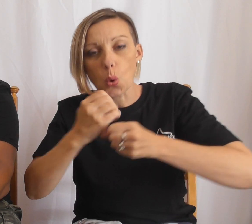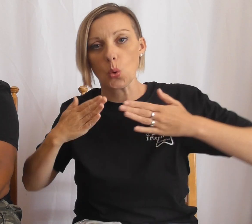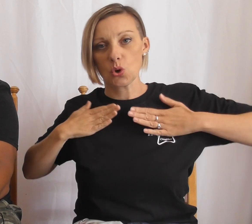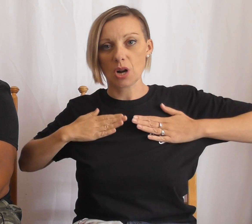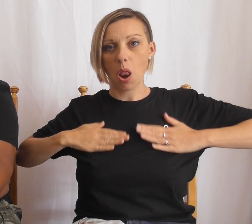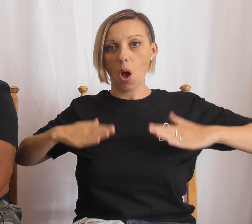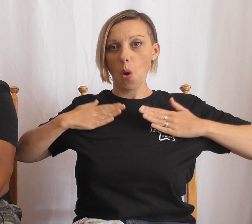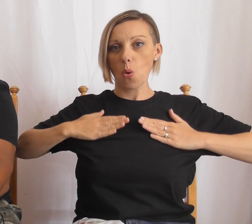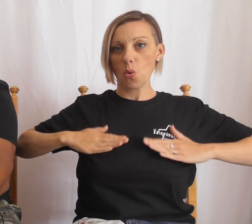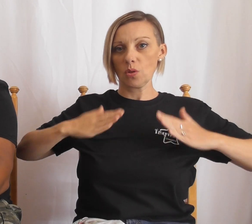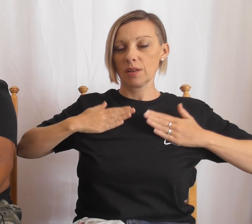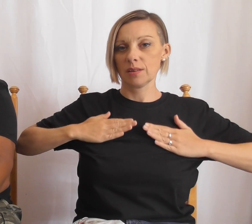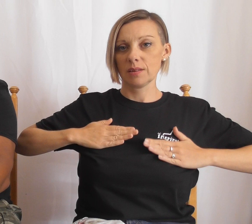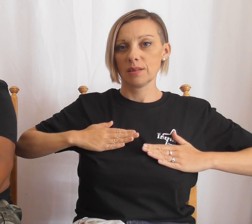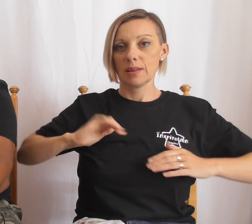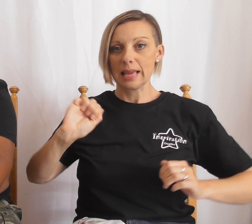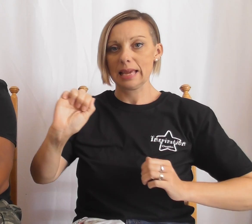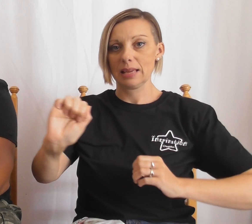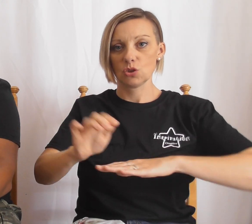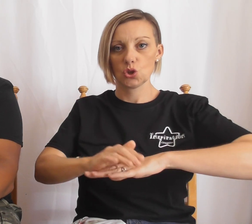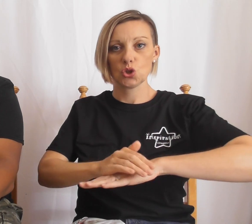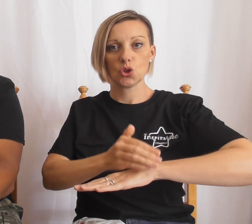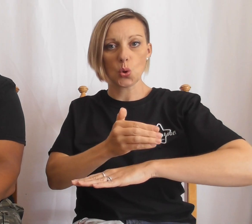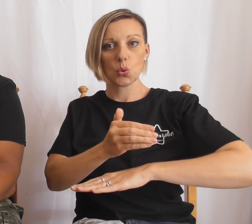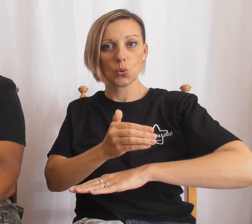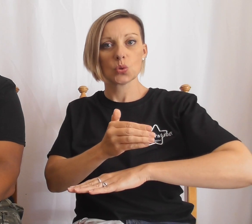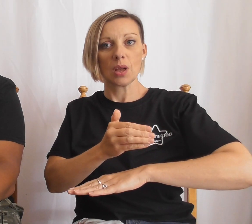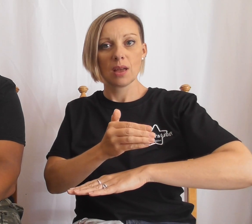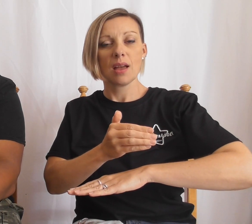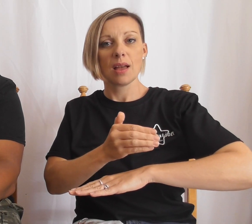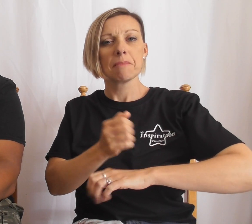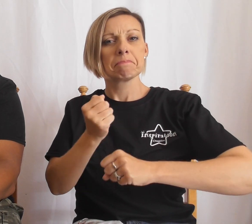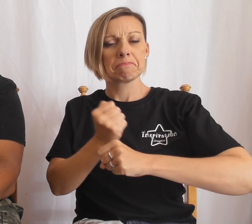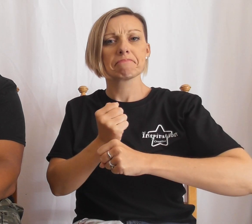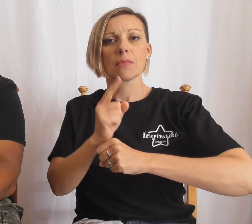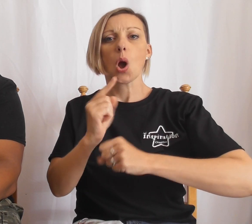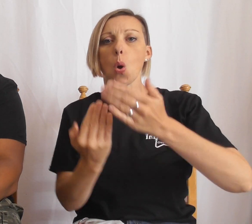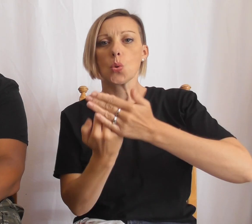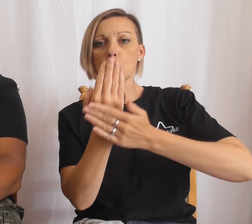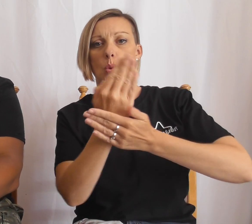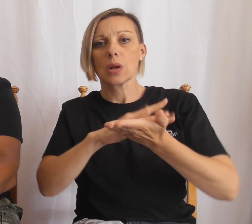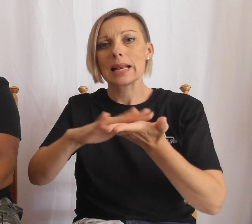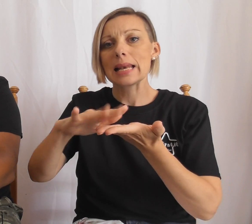She's organising his clothes, his shoes. You see his clothes, they're all folded up on there,